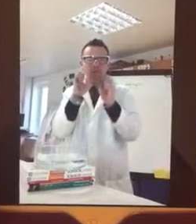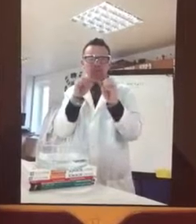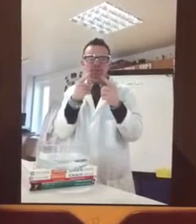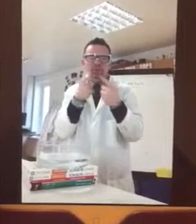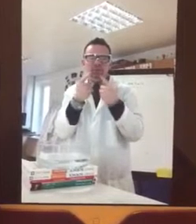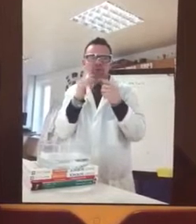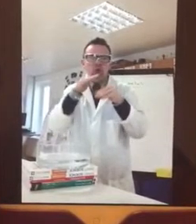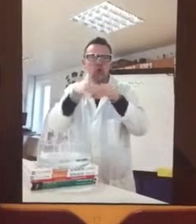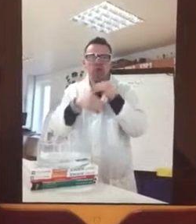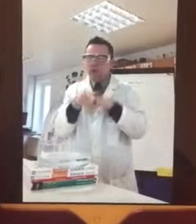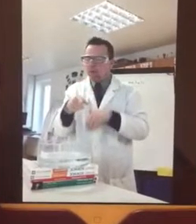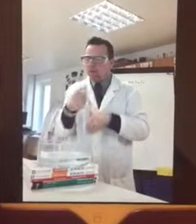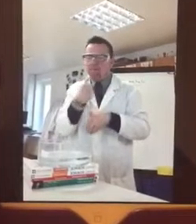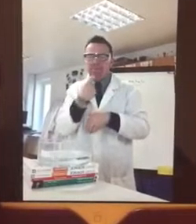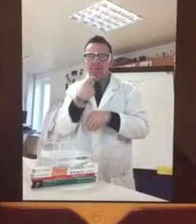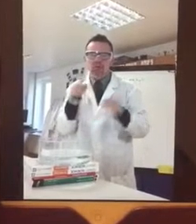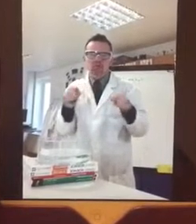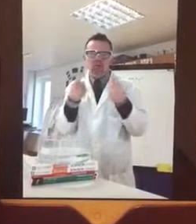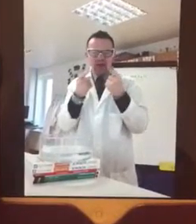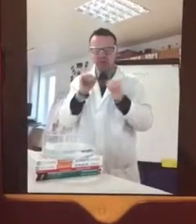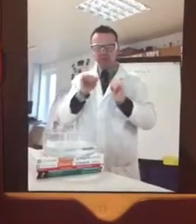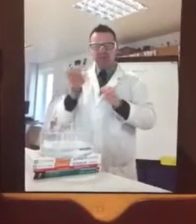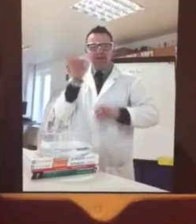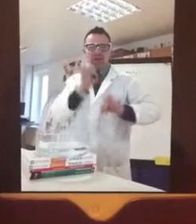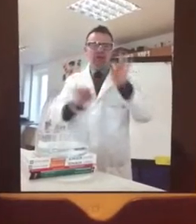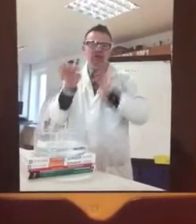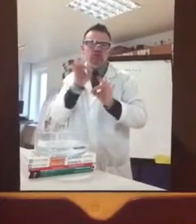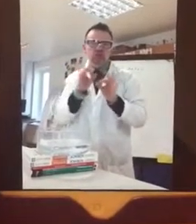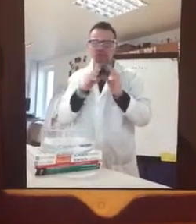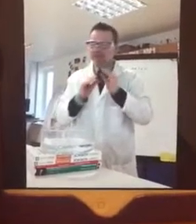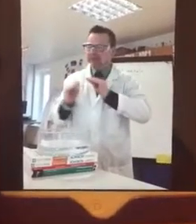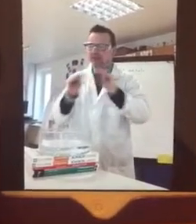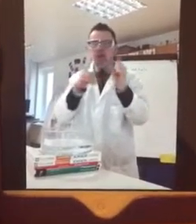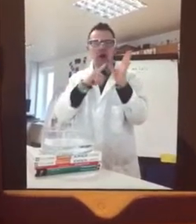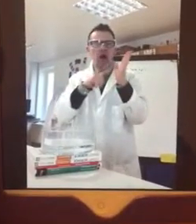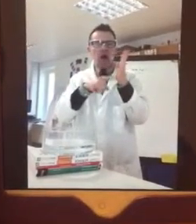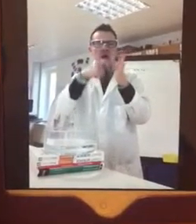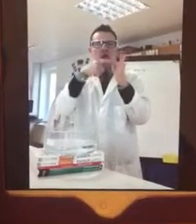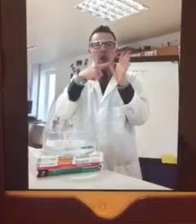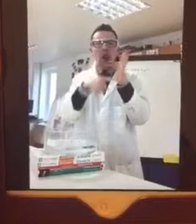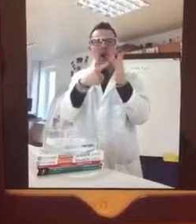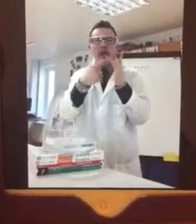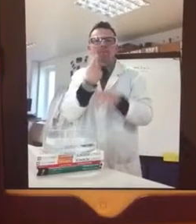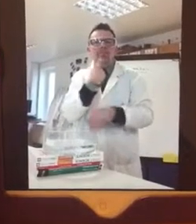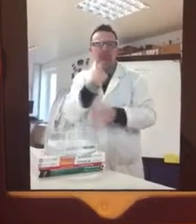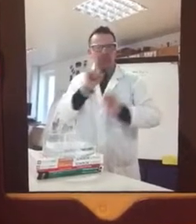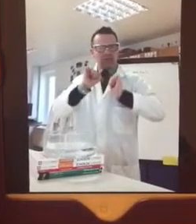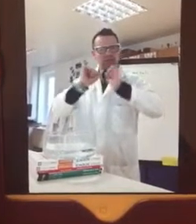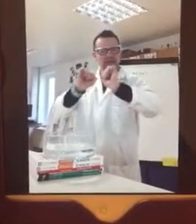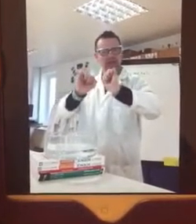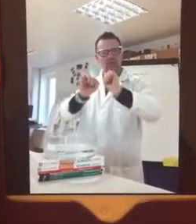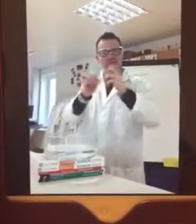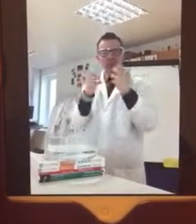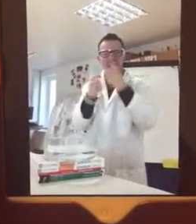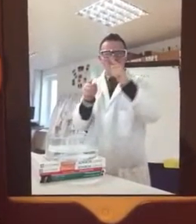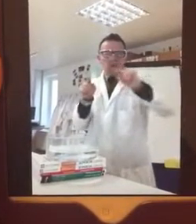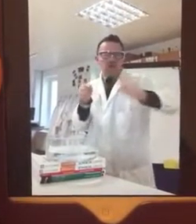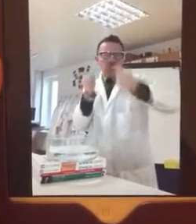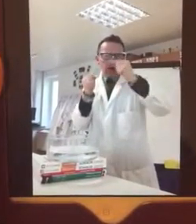Hello everyone, my name's Derek and today we're going to be talking about alkaline metals and the different reactions they're going to have.